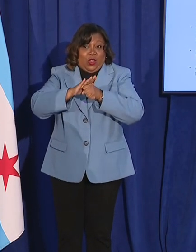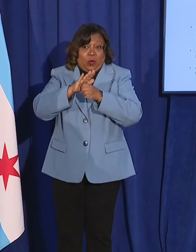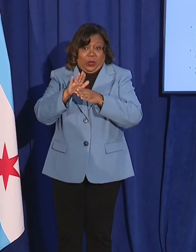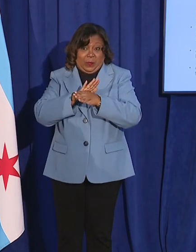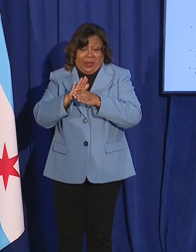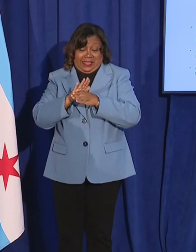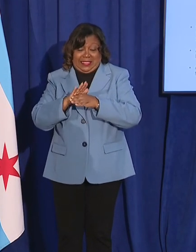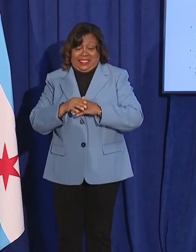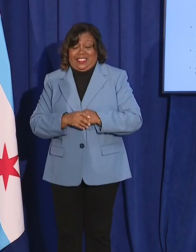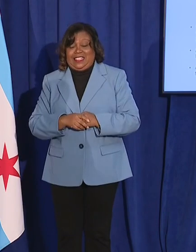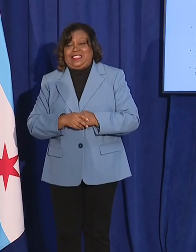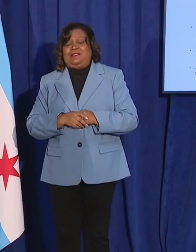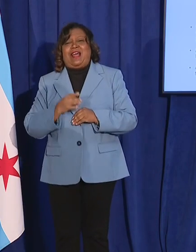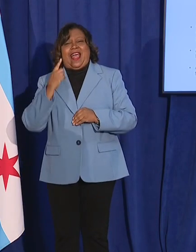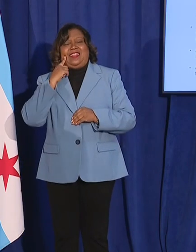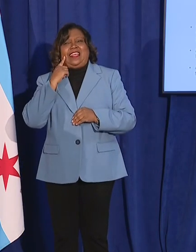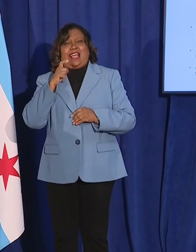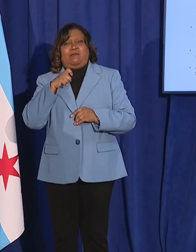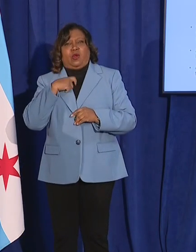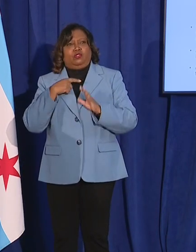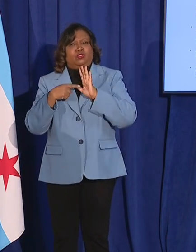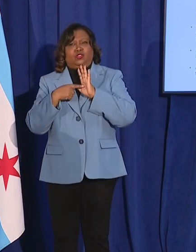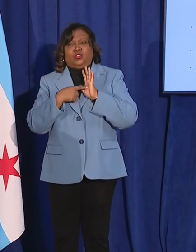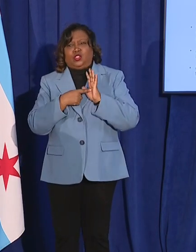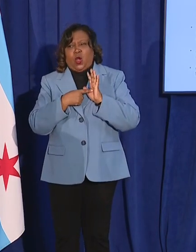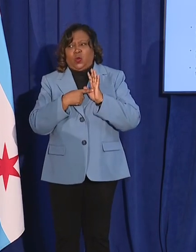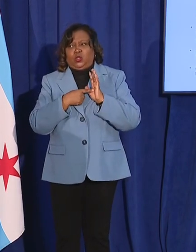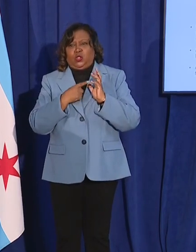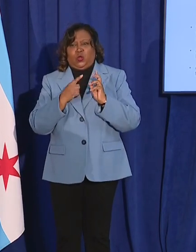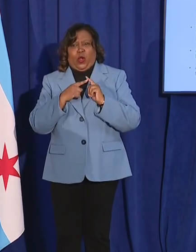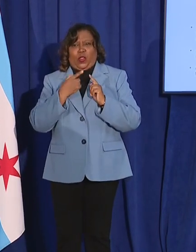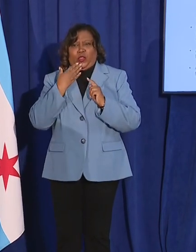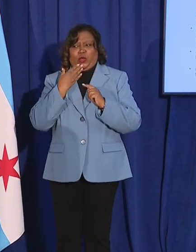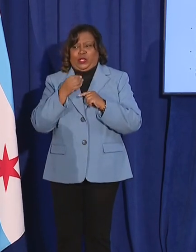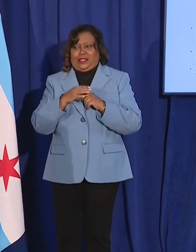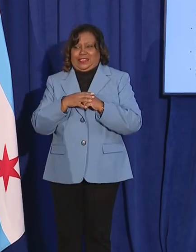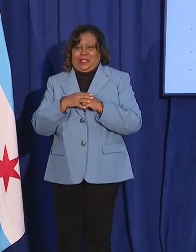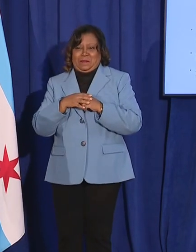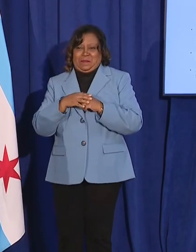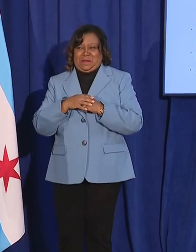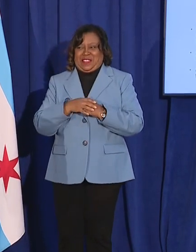businesses. And I think I'm supposed to show you the goods.